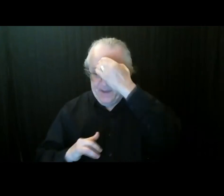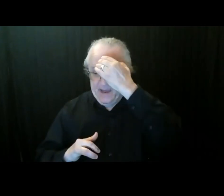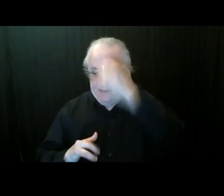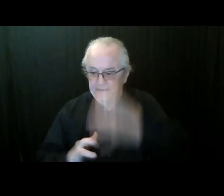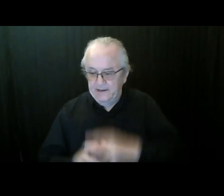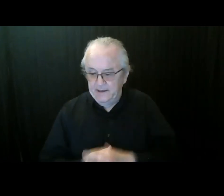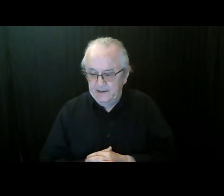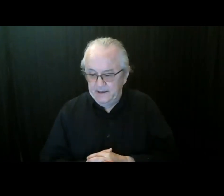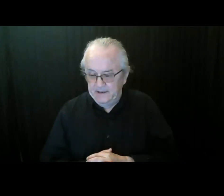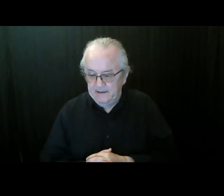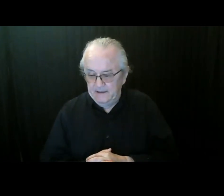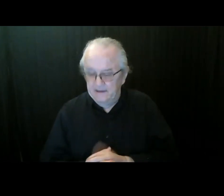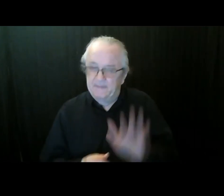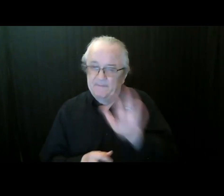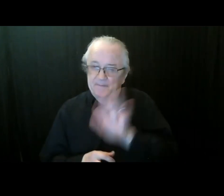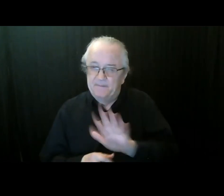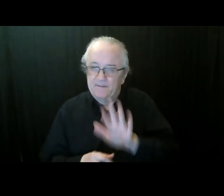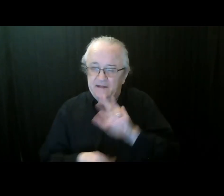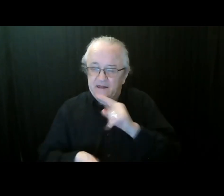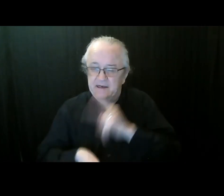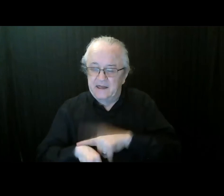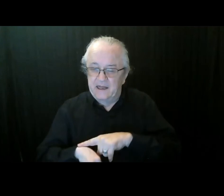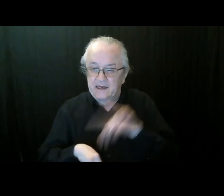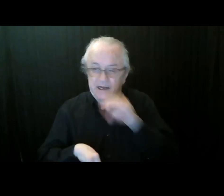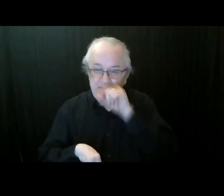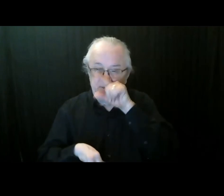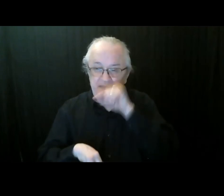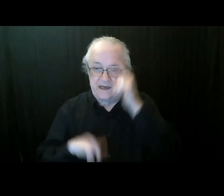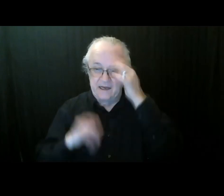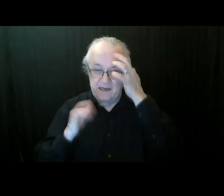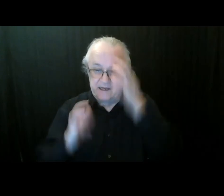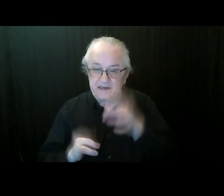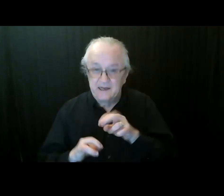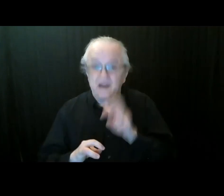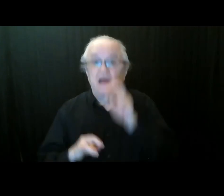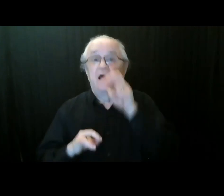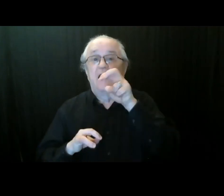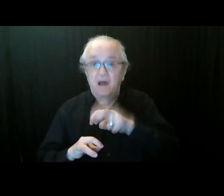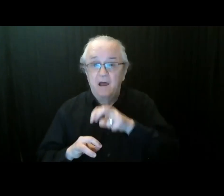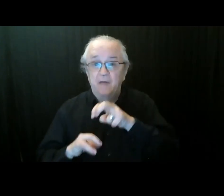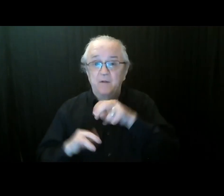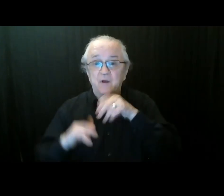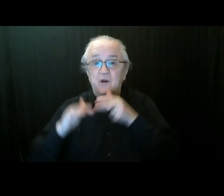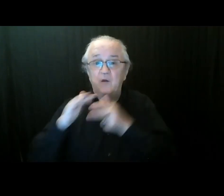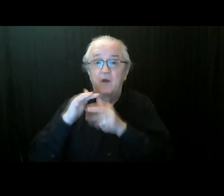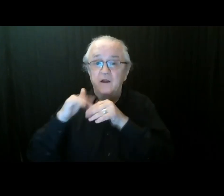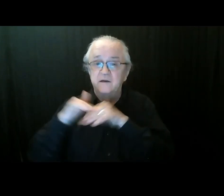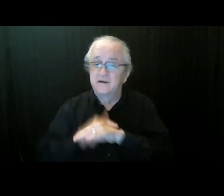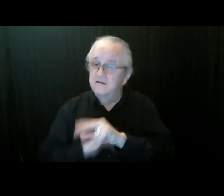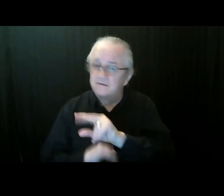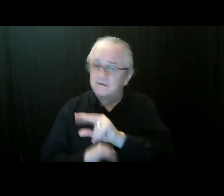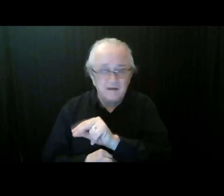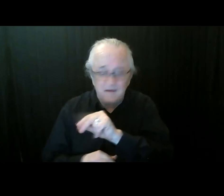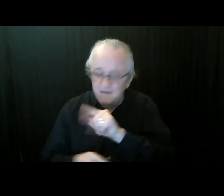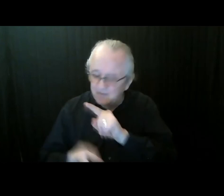About that time, Dickie Peep decided to hop into the garage. I said, no, you can't stay in the